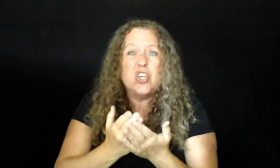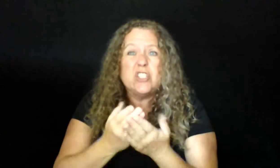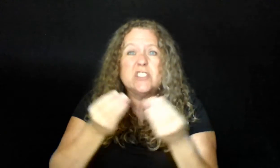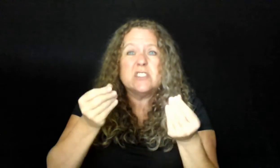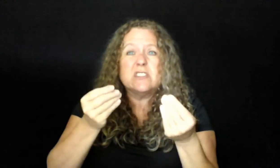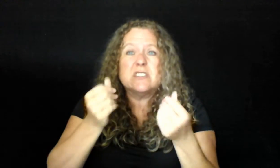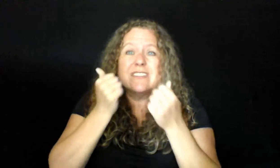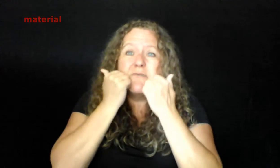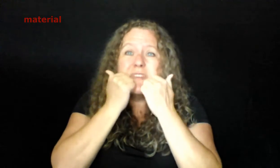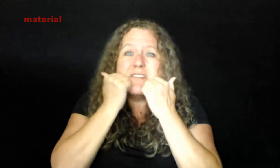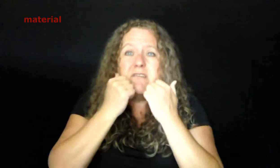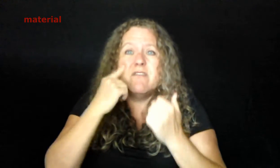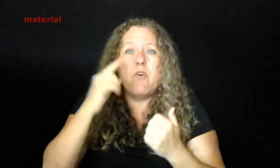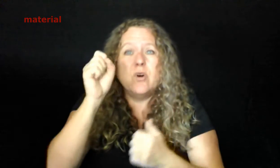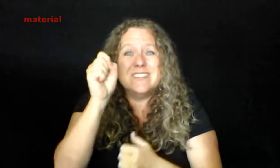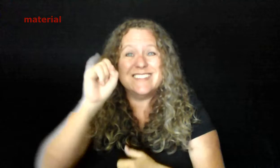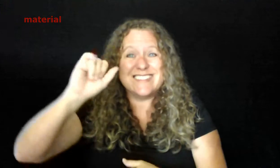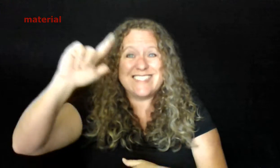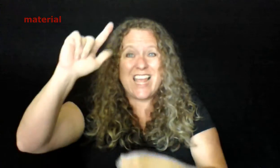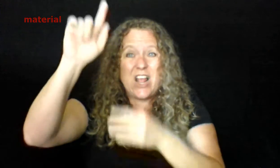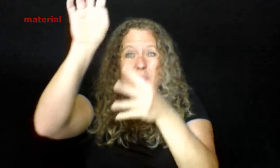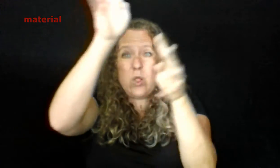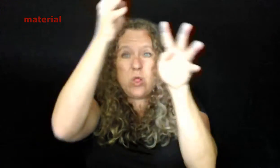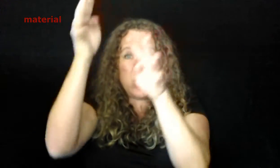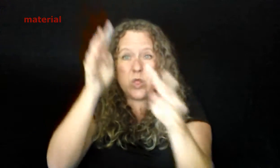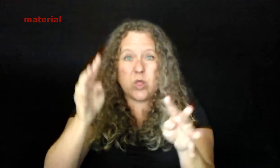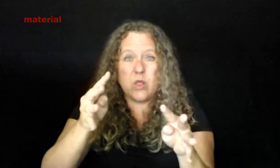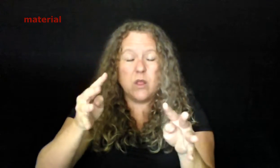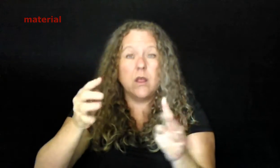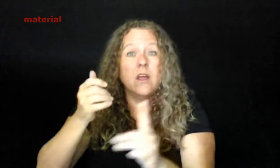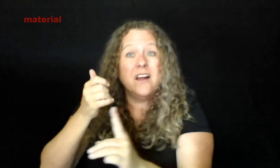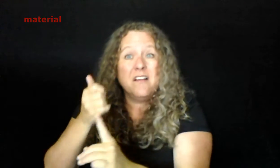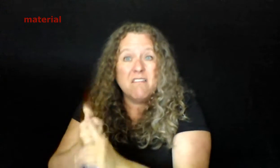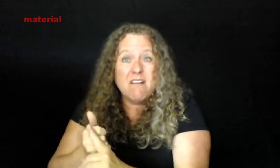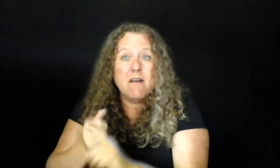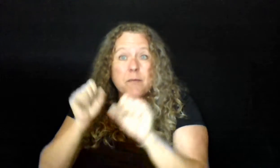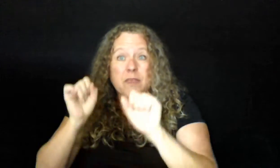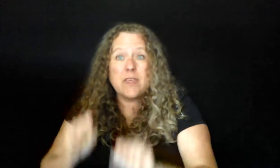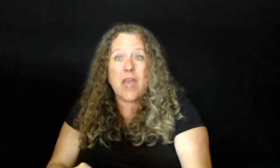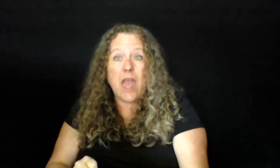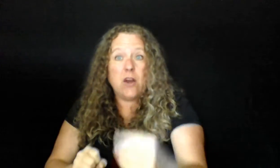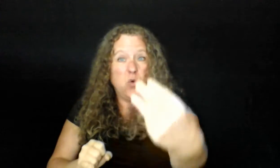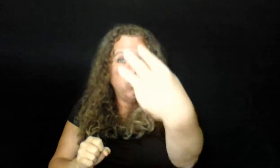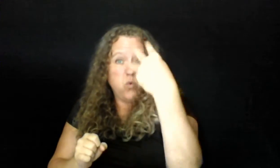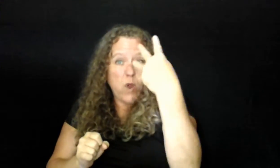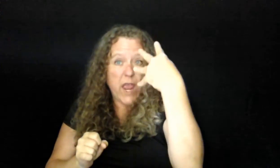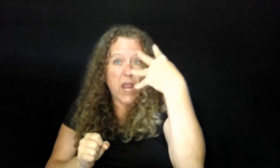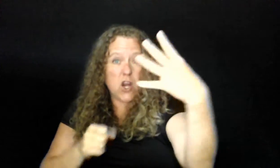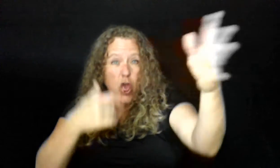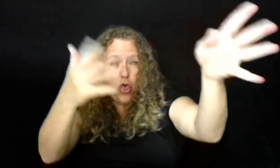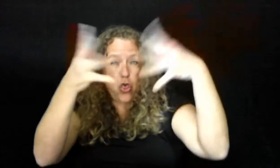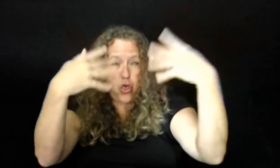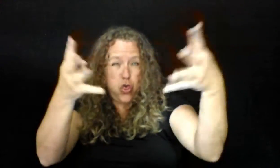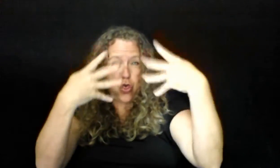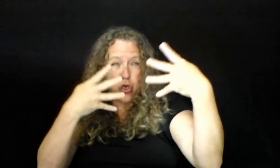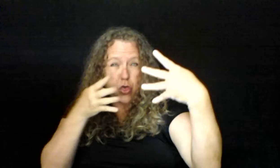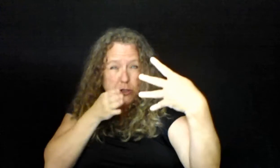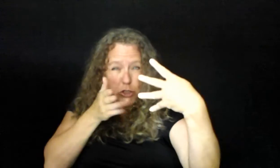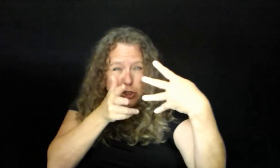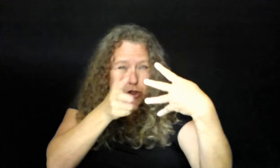had is that they had no ability to fly, to sail into the wind. Sailing ships built several hundred years later, they can't